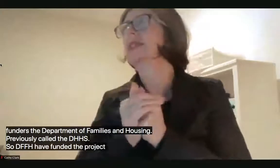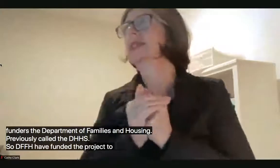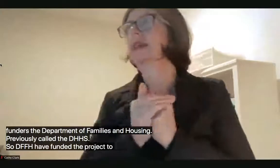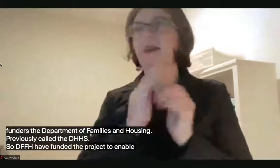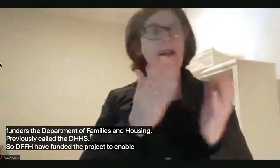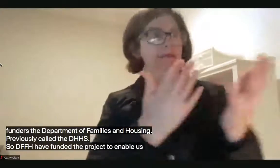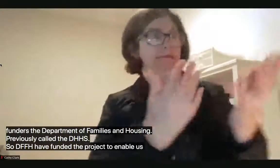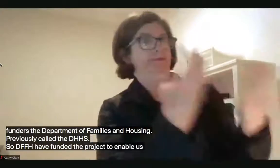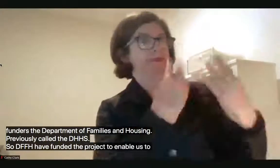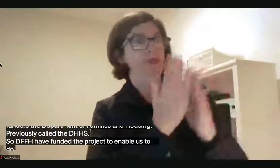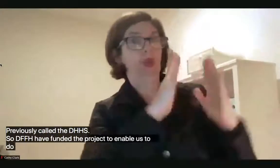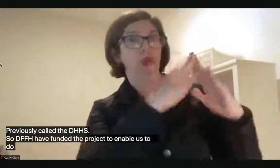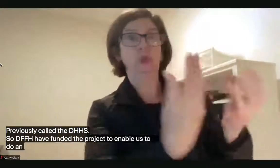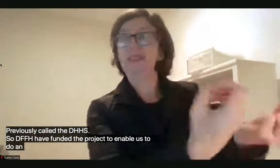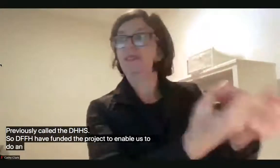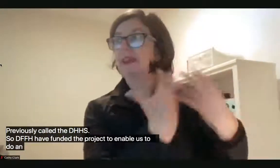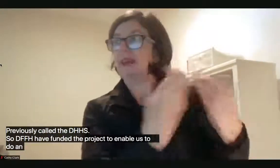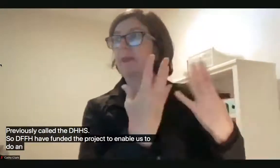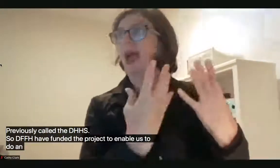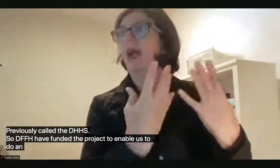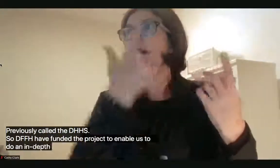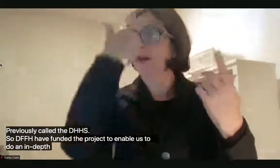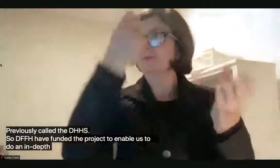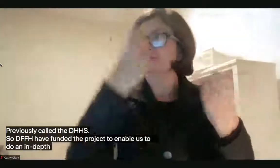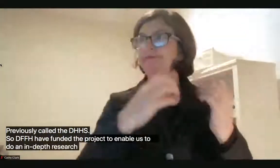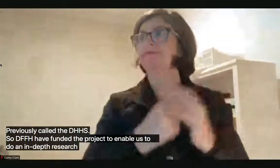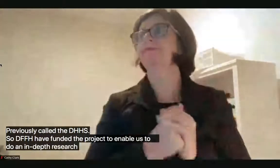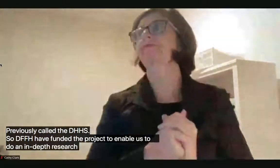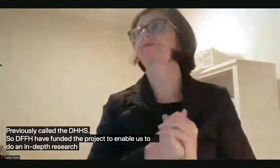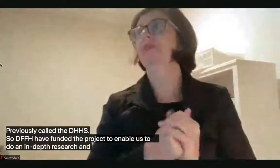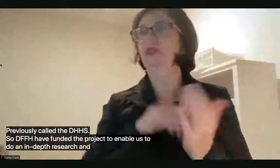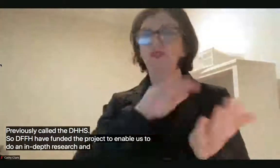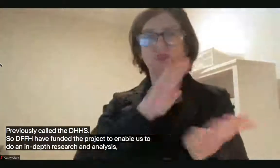analysis, develop various resources, and receive community feedback.